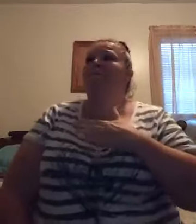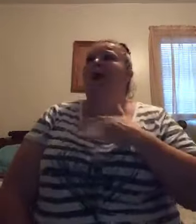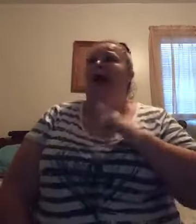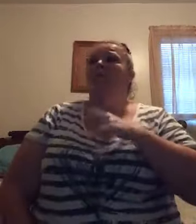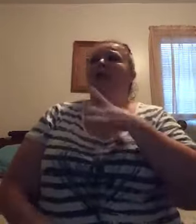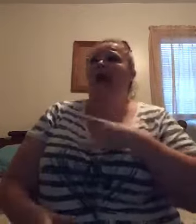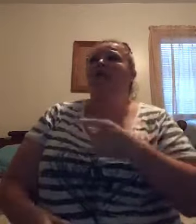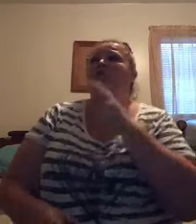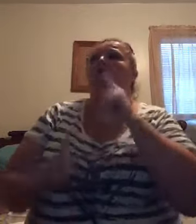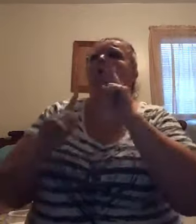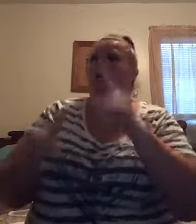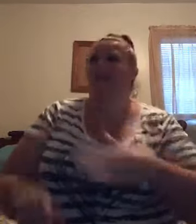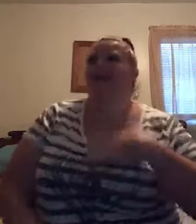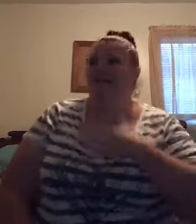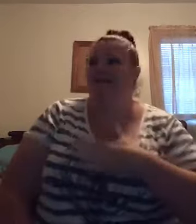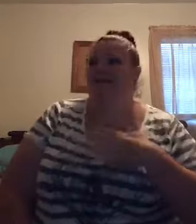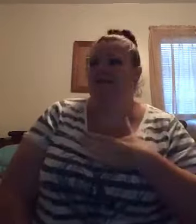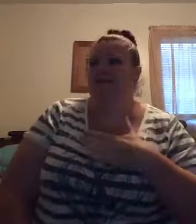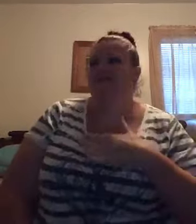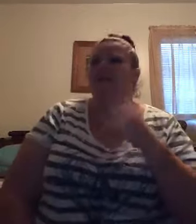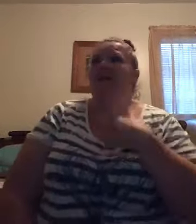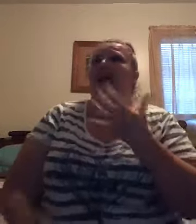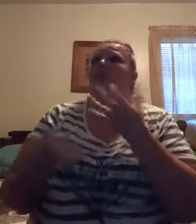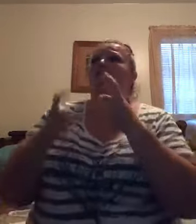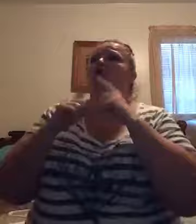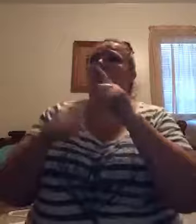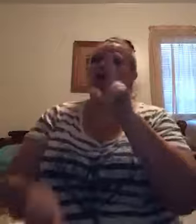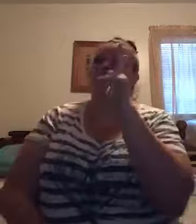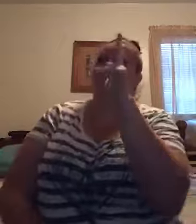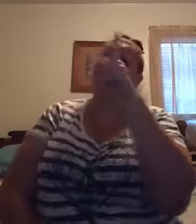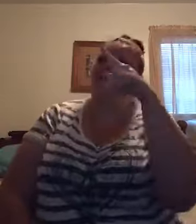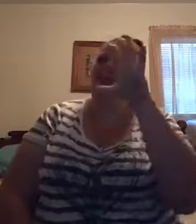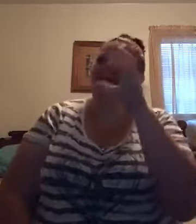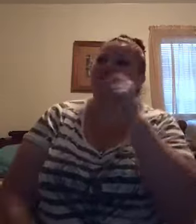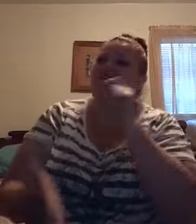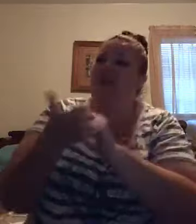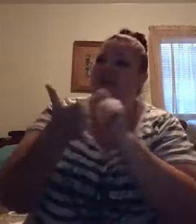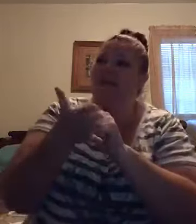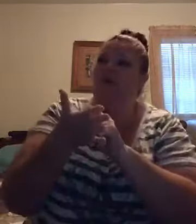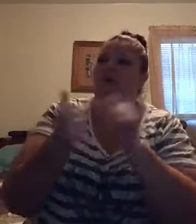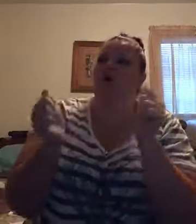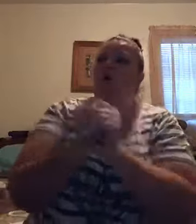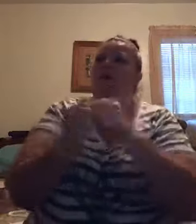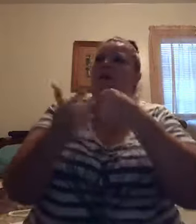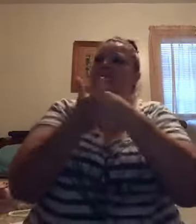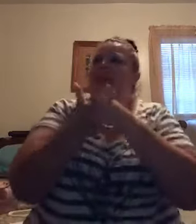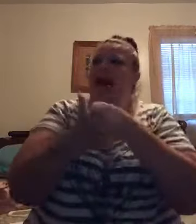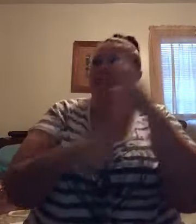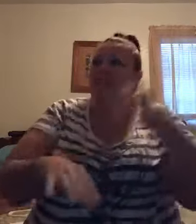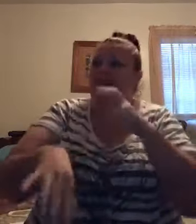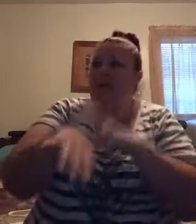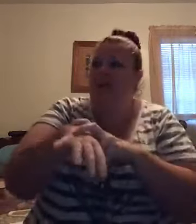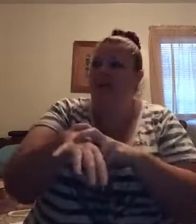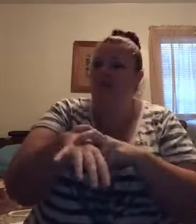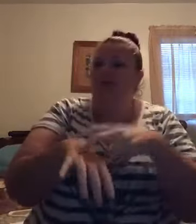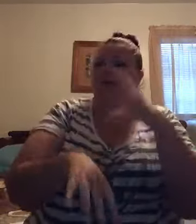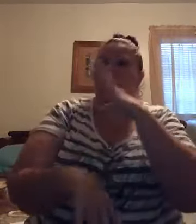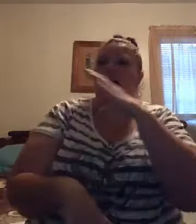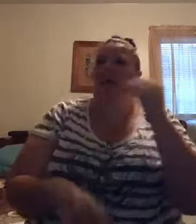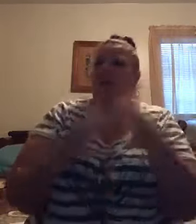I would like to order, please. I want to order a 3-piece chicken with mashed potatoes and